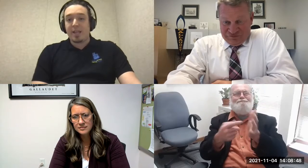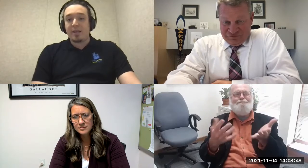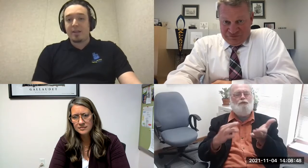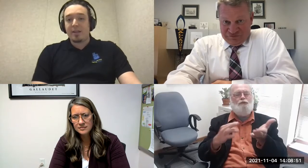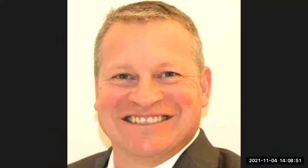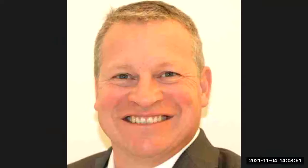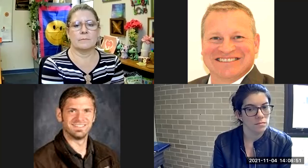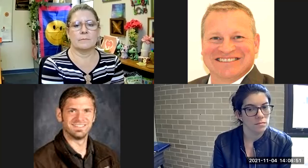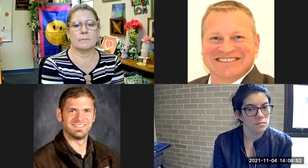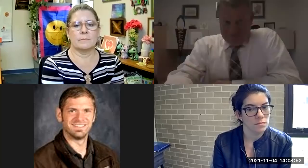state?